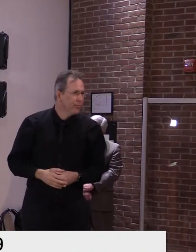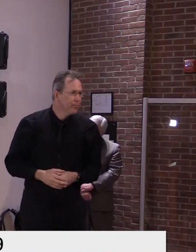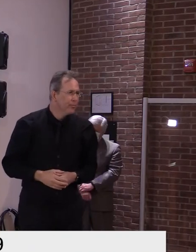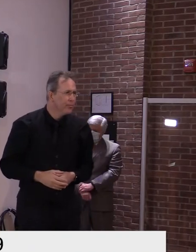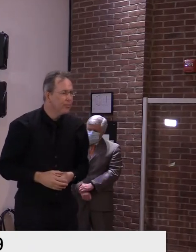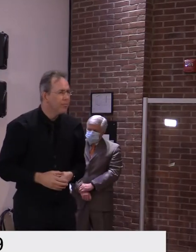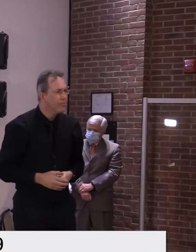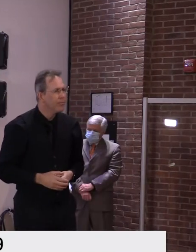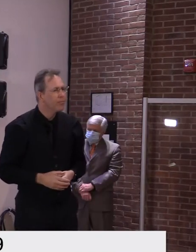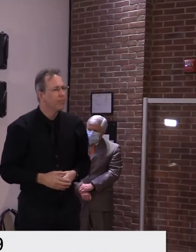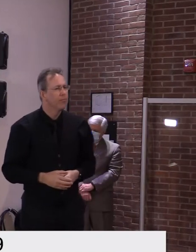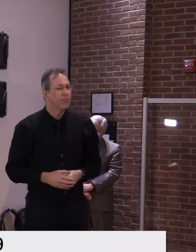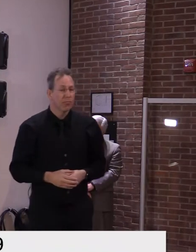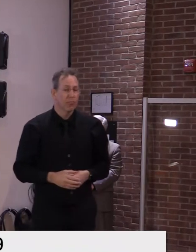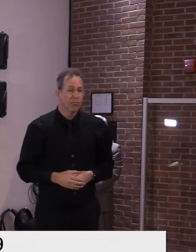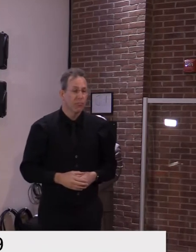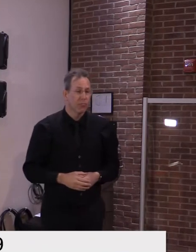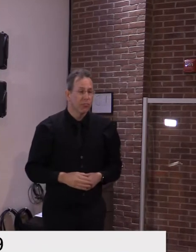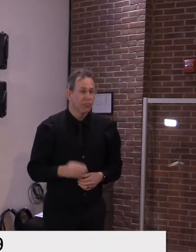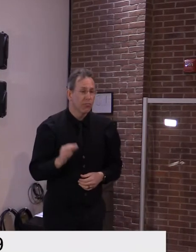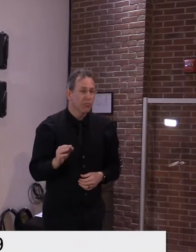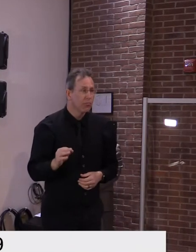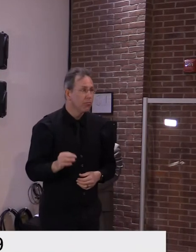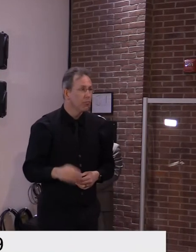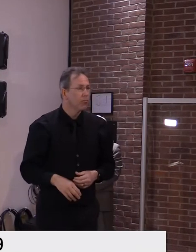Okay, thank you.